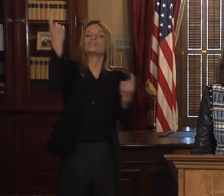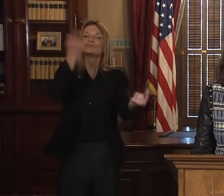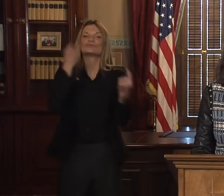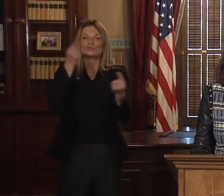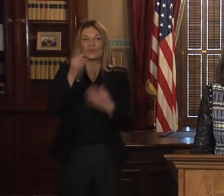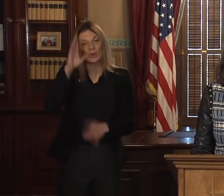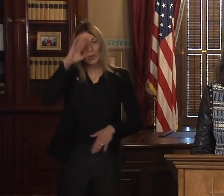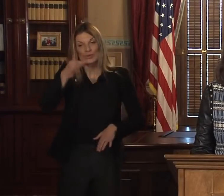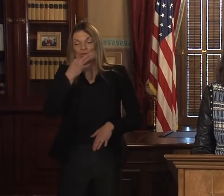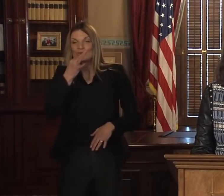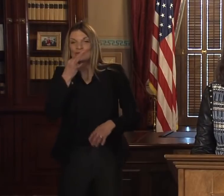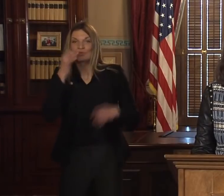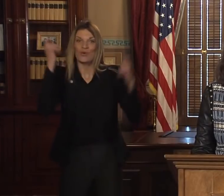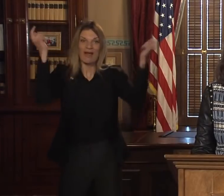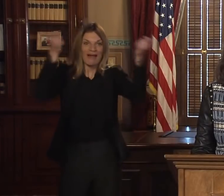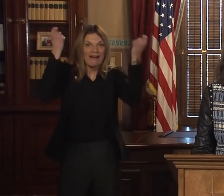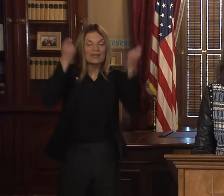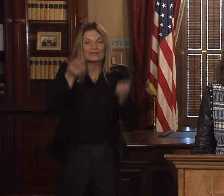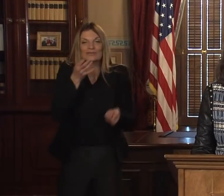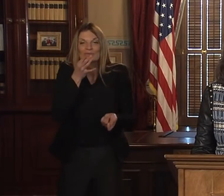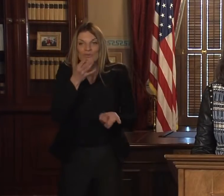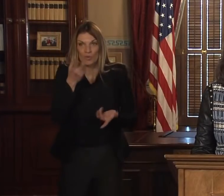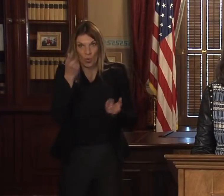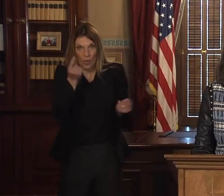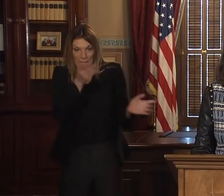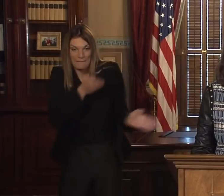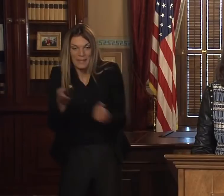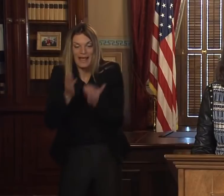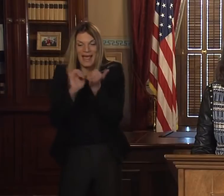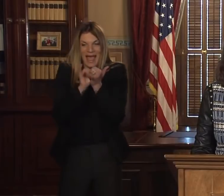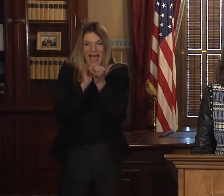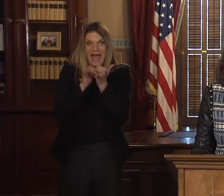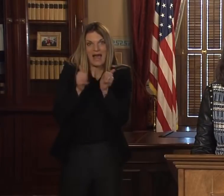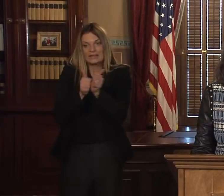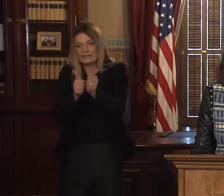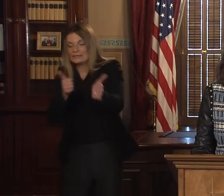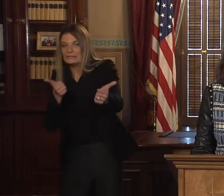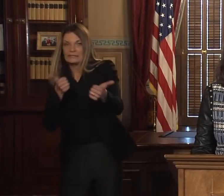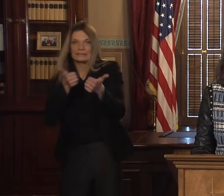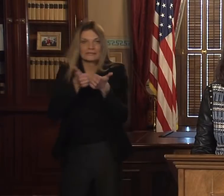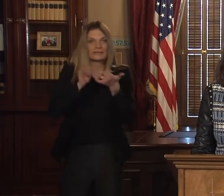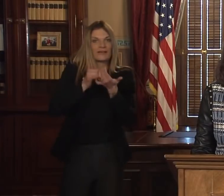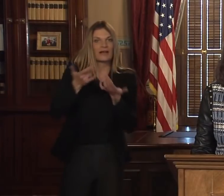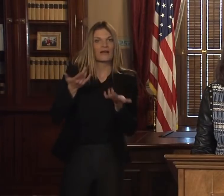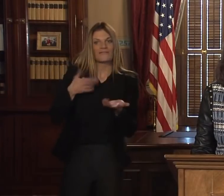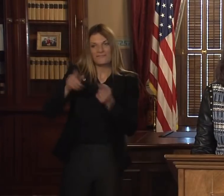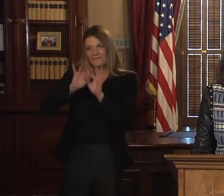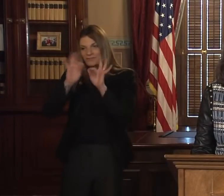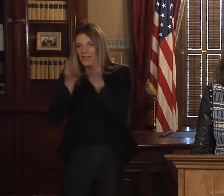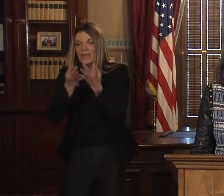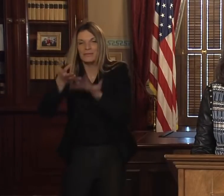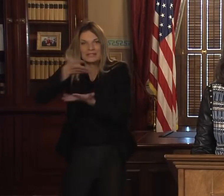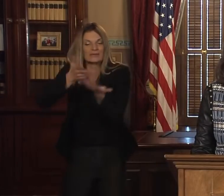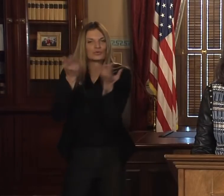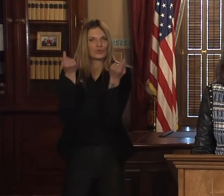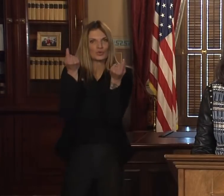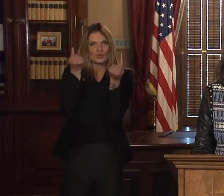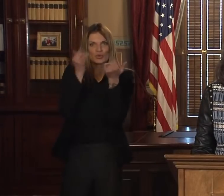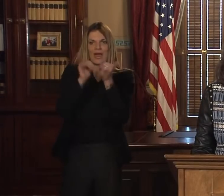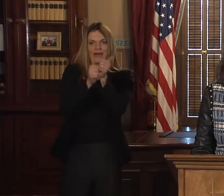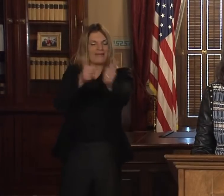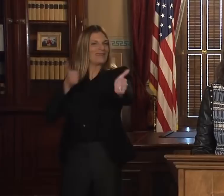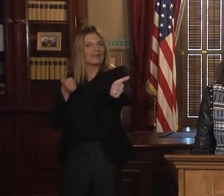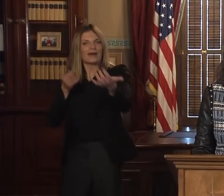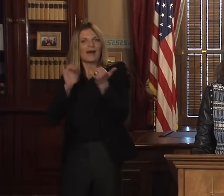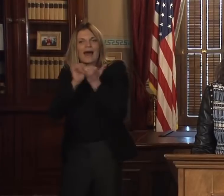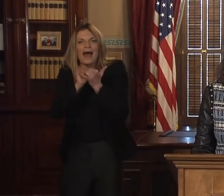holiday. What are you going to do to stay safe? How can you stay connected with your loved ones without all coming together and potentially